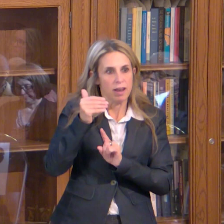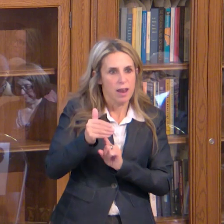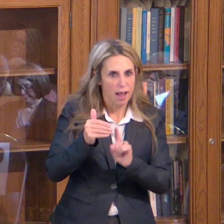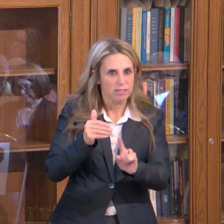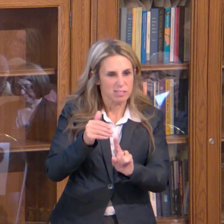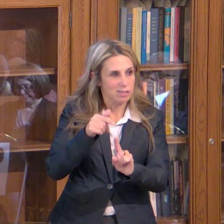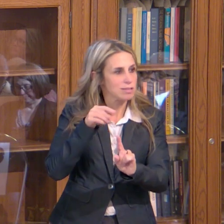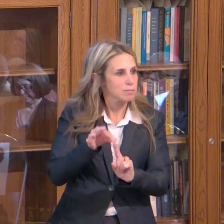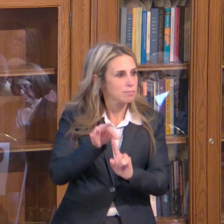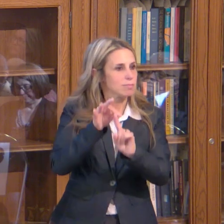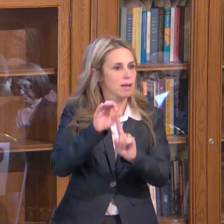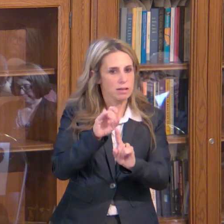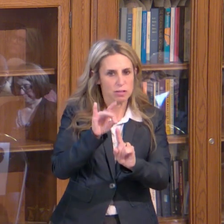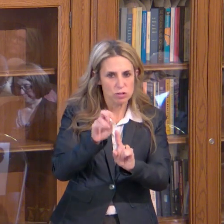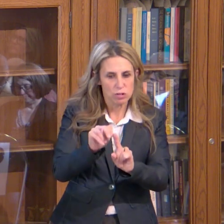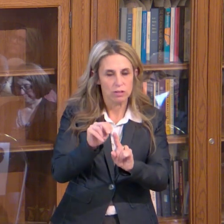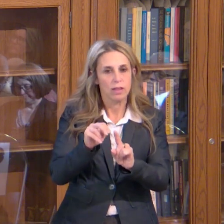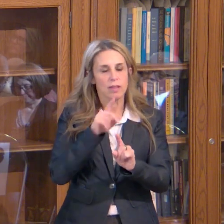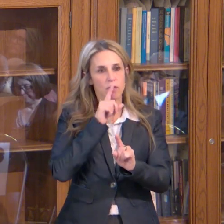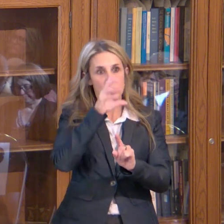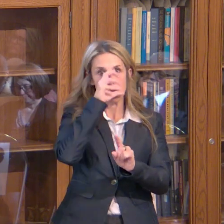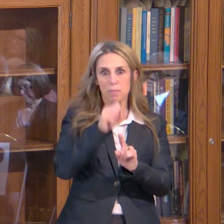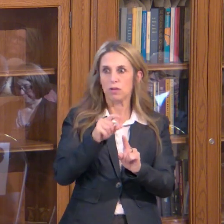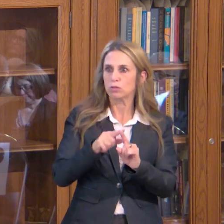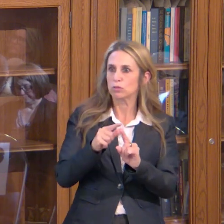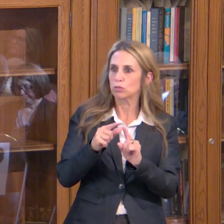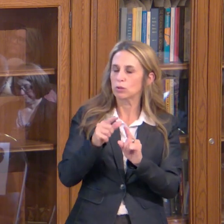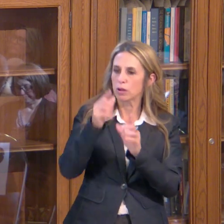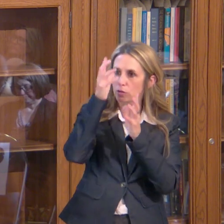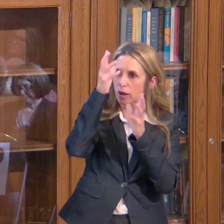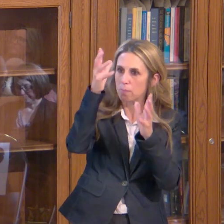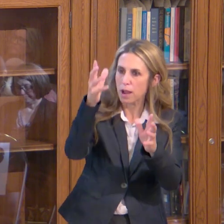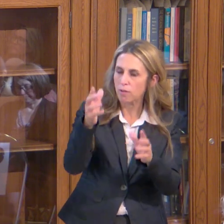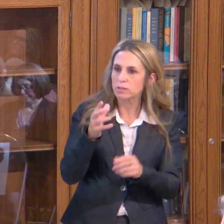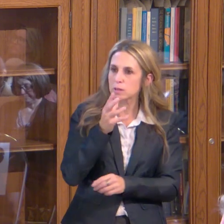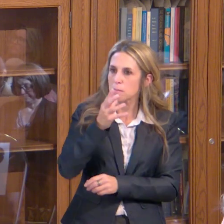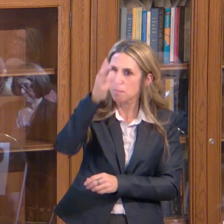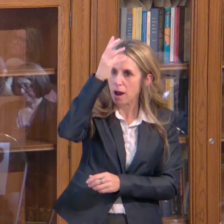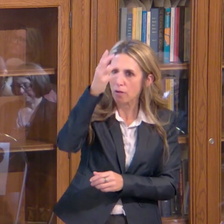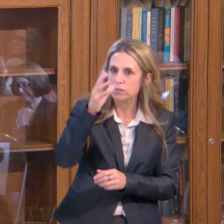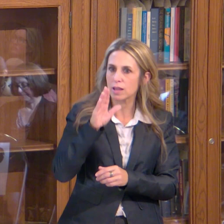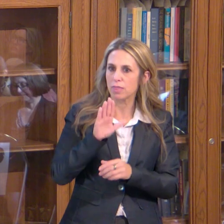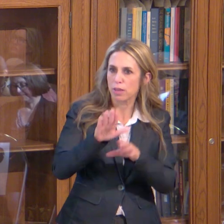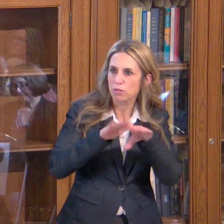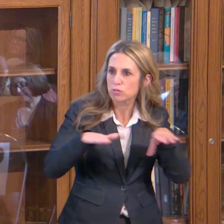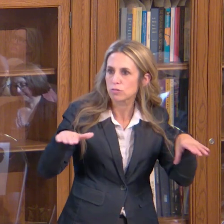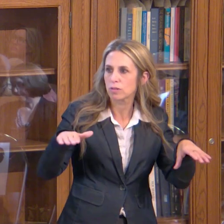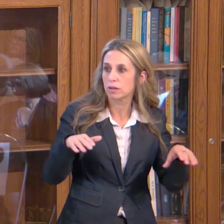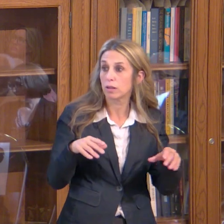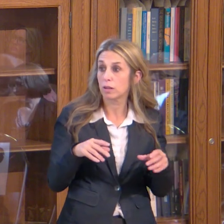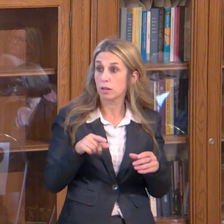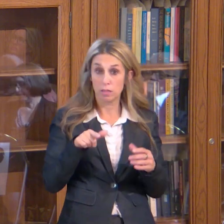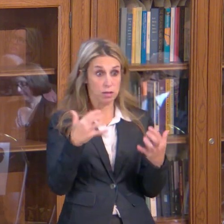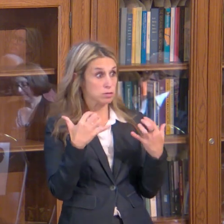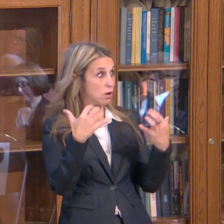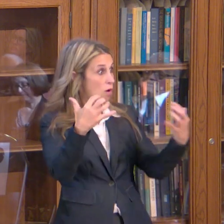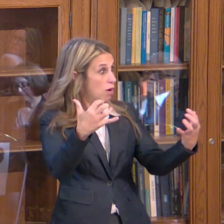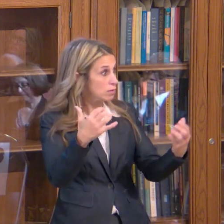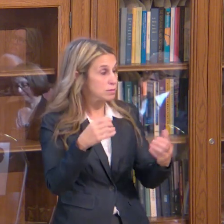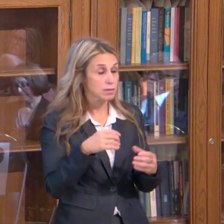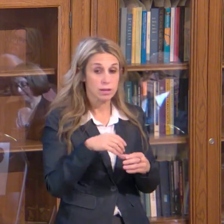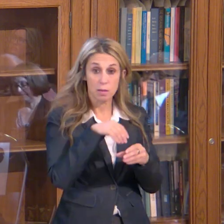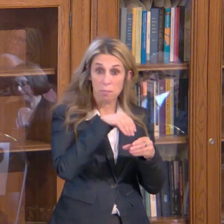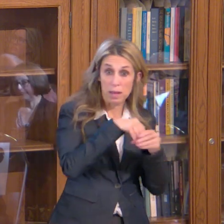appealed to grandparents parents and their children now we have people in this audience either in person or